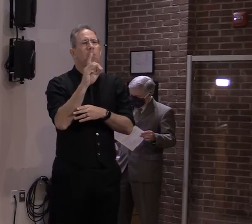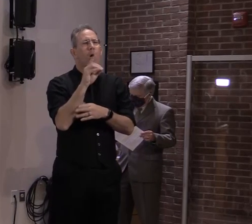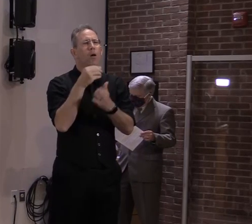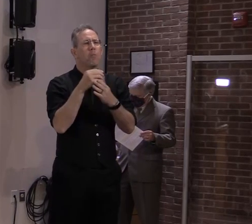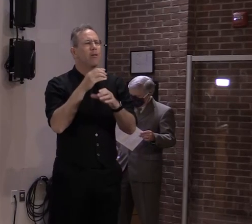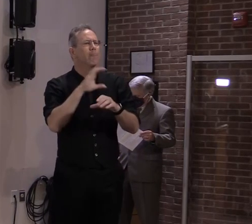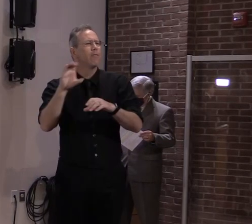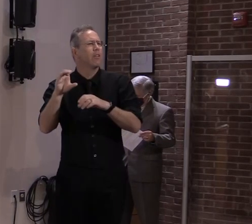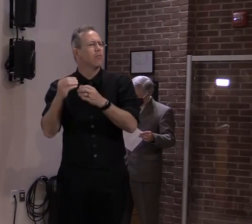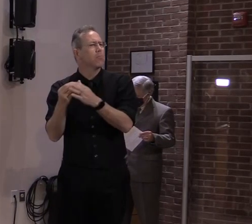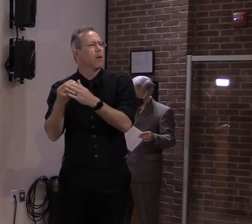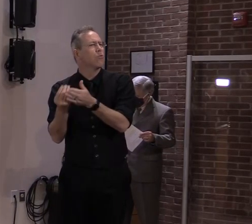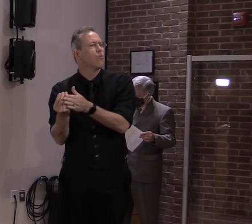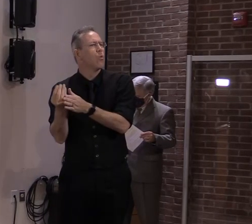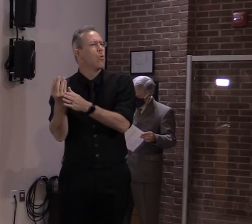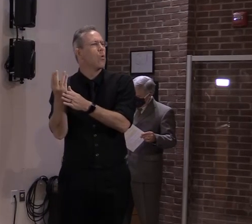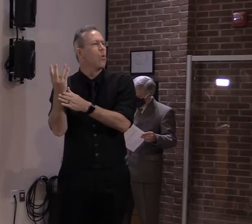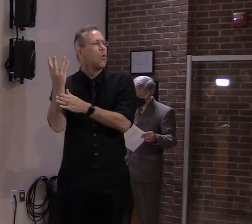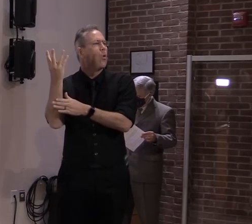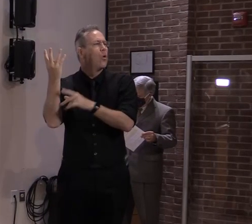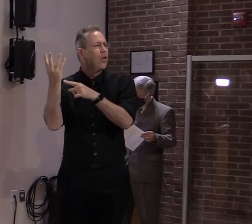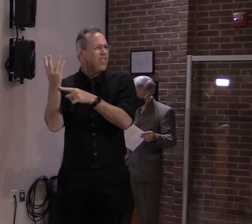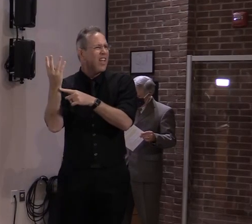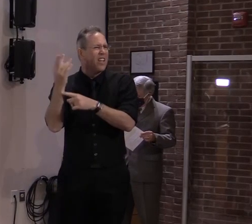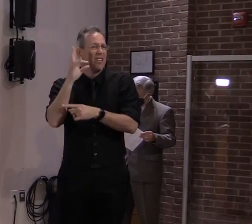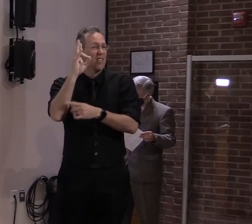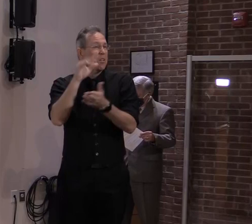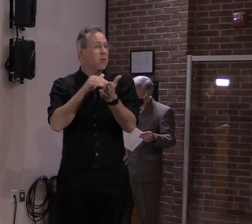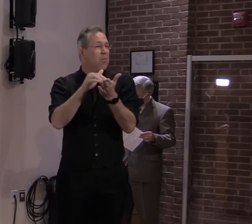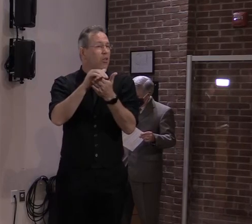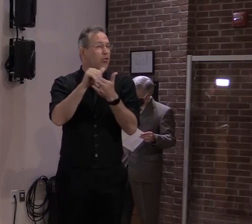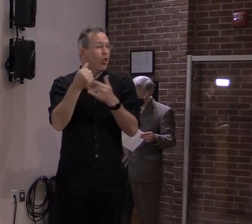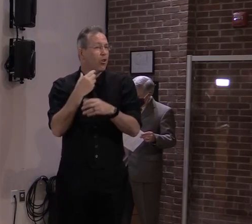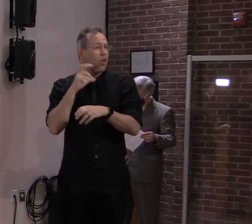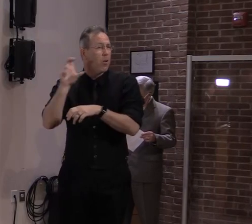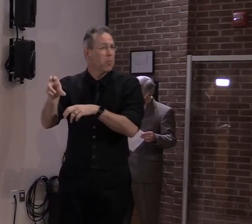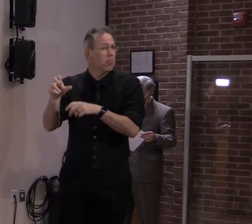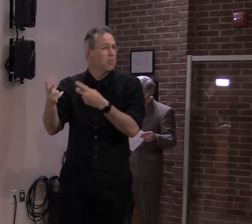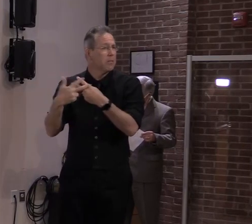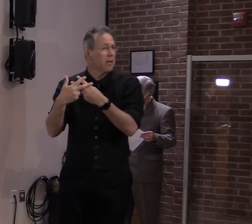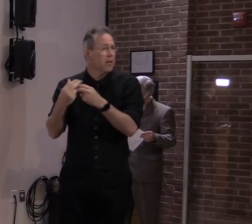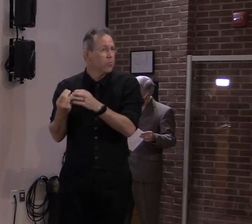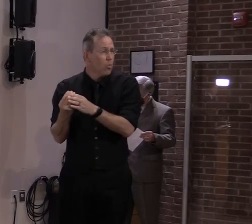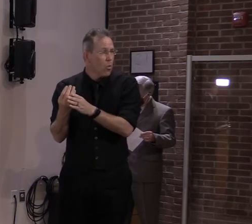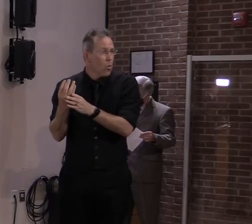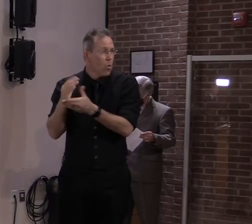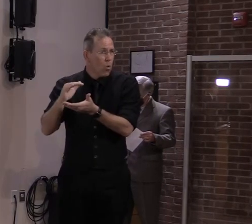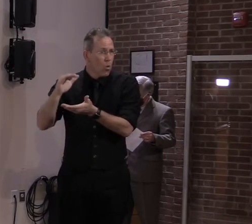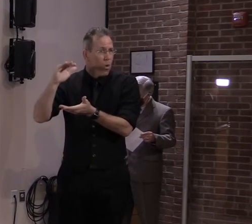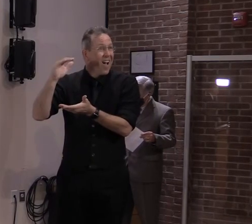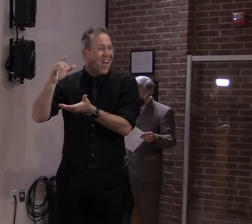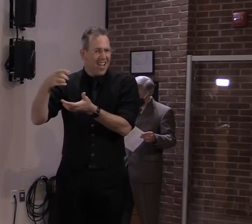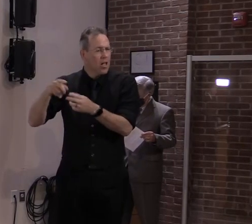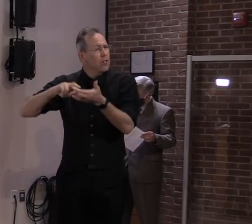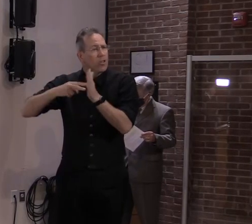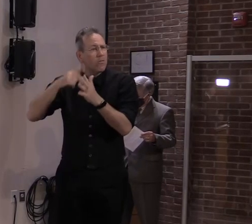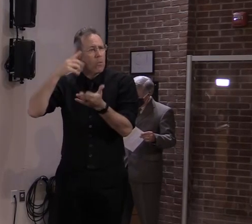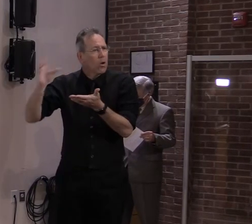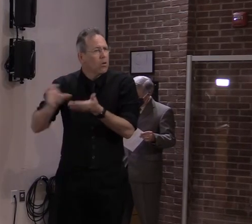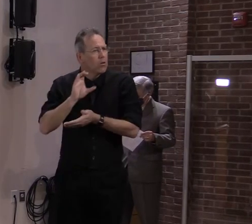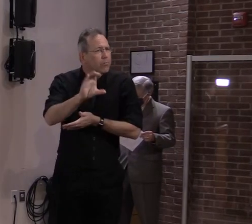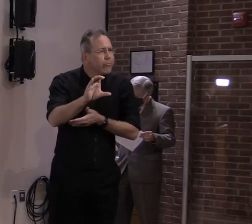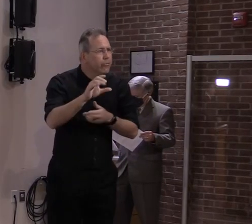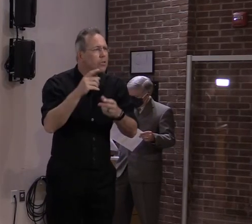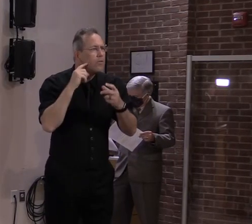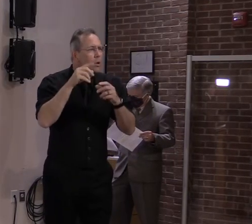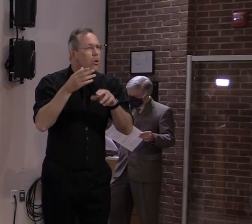another $65 million in private assets, making it the single largest investment in housing we've ever seen. We thought $100 million was a lot of money, which it